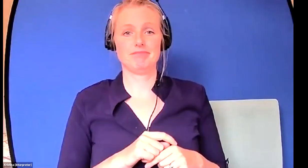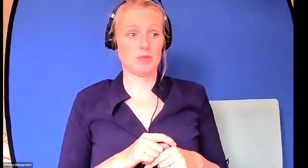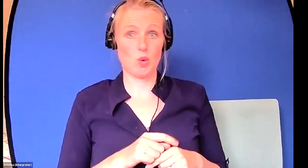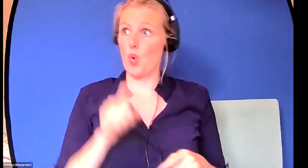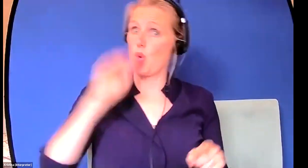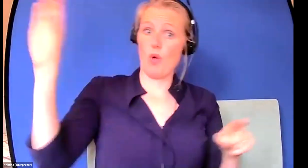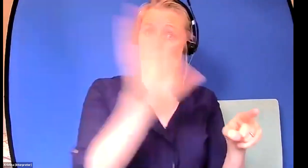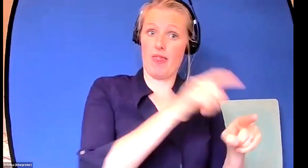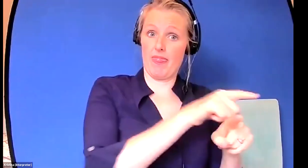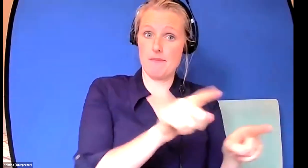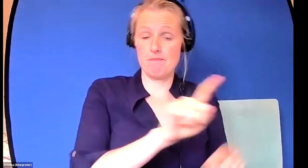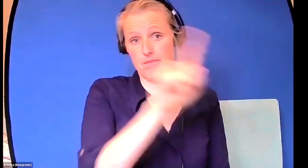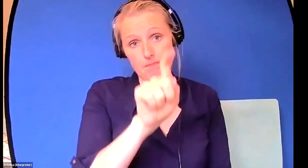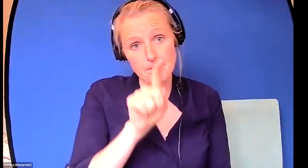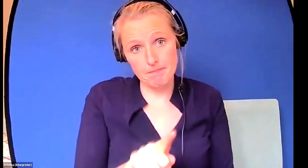for.